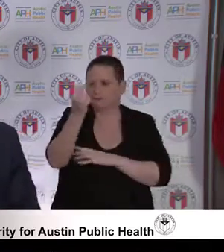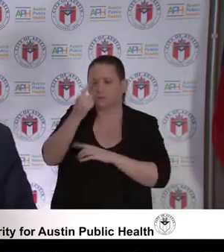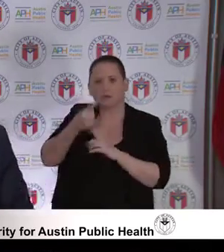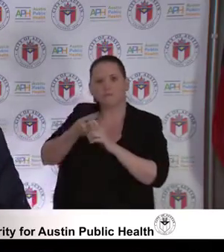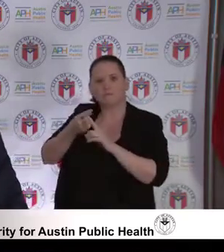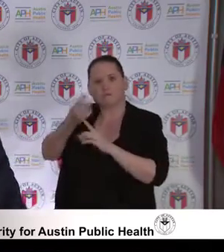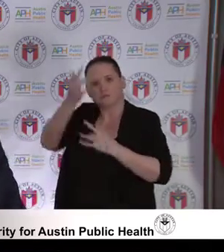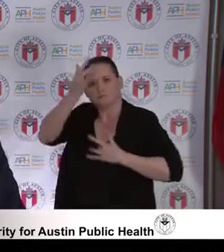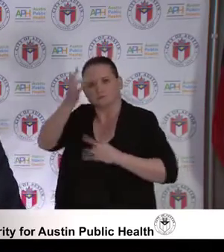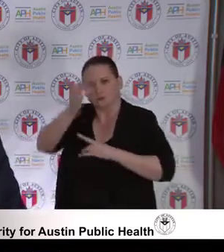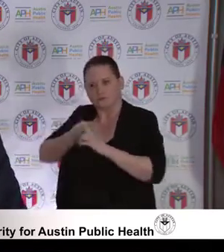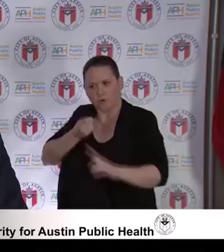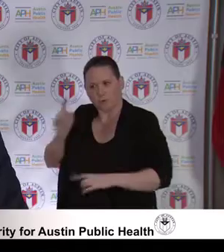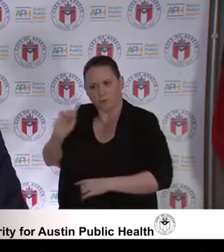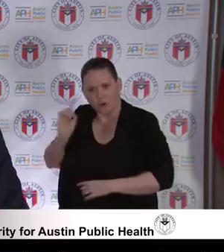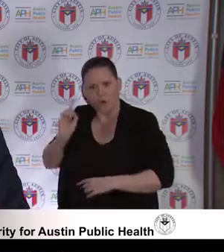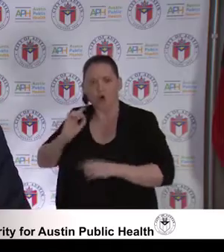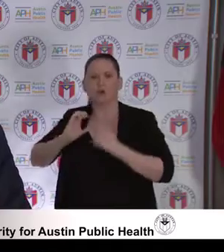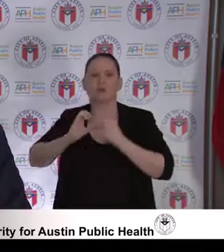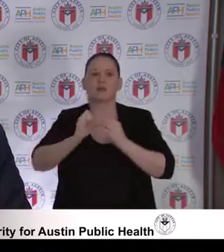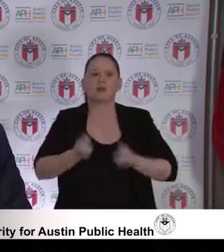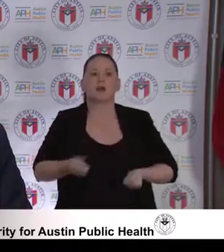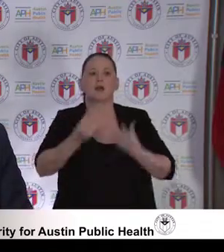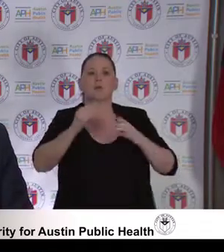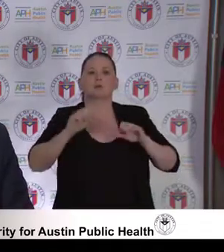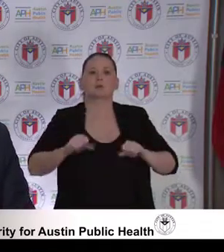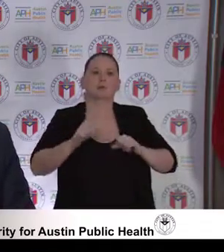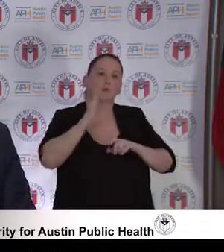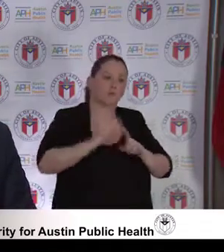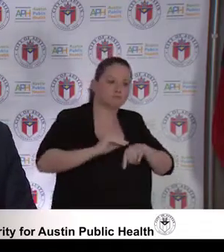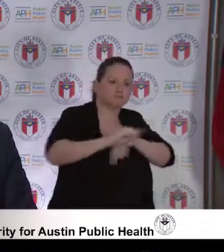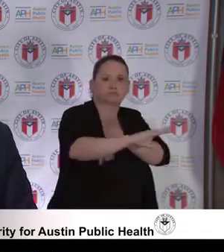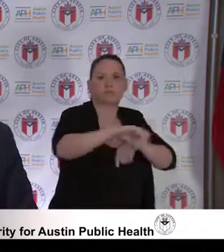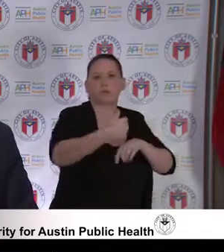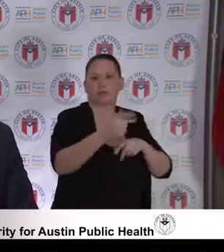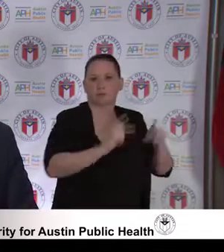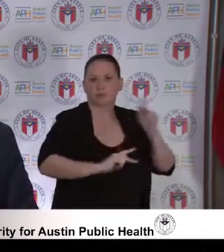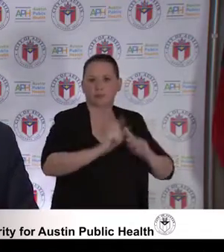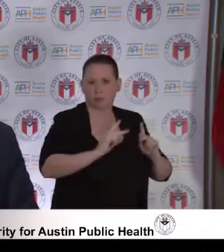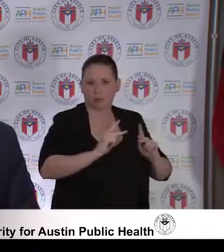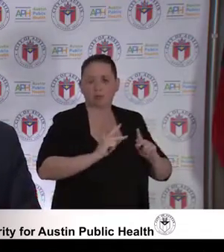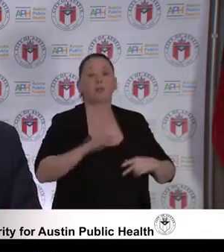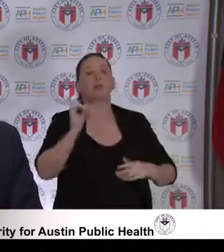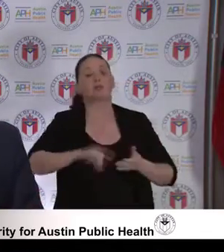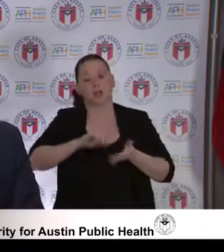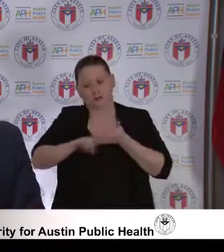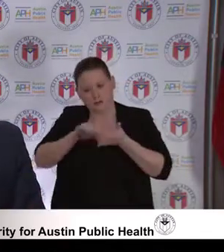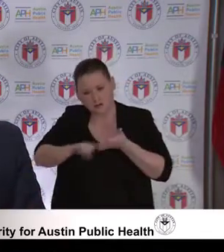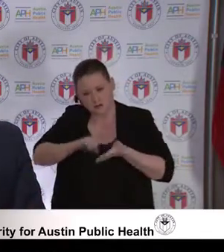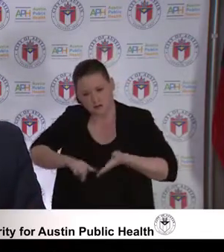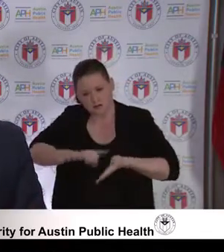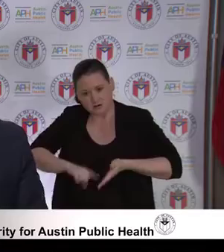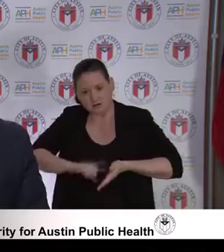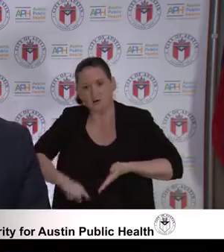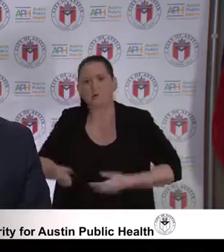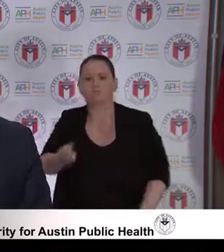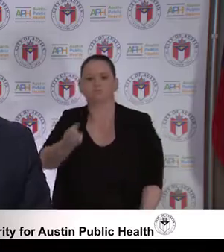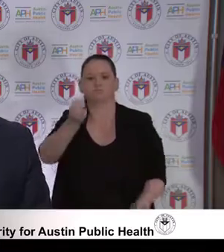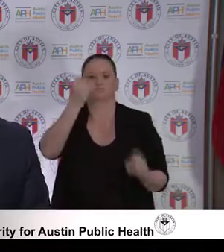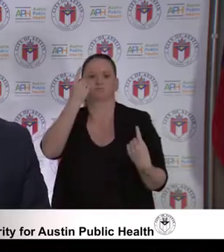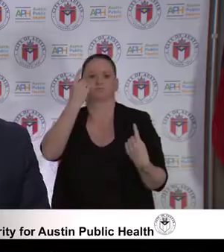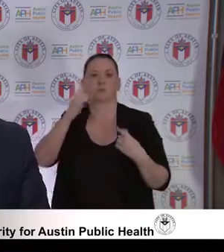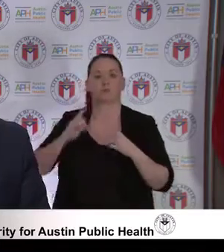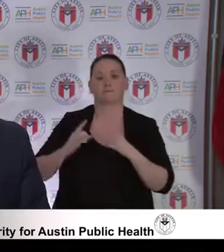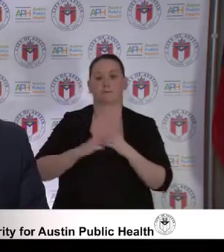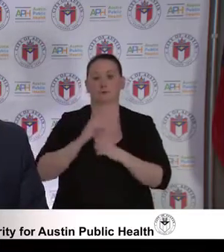as well as the potential for exposure. As an early part of that investigation, it became clear that with our original